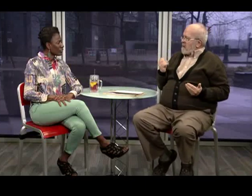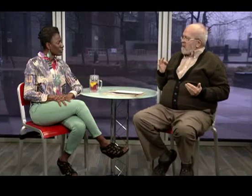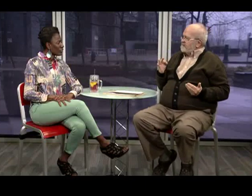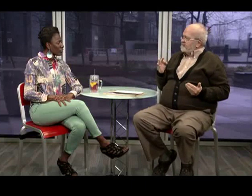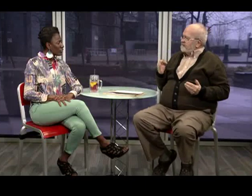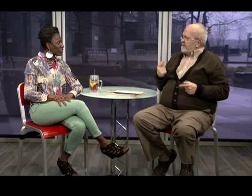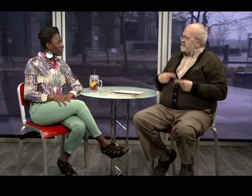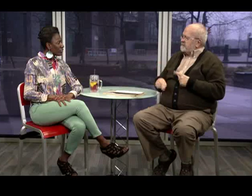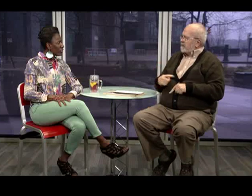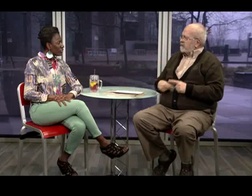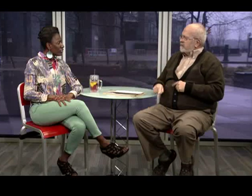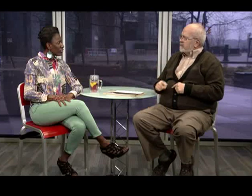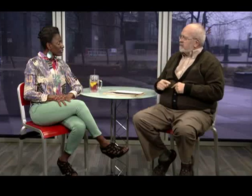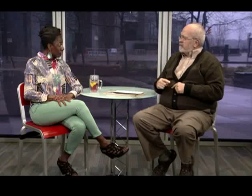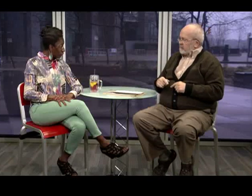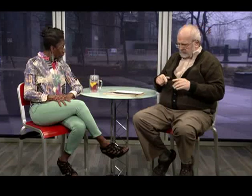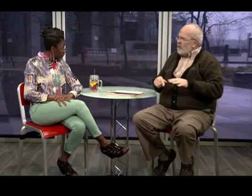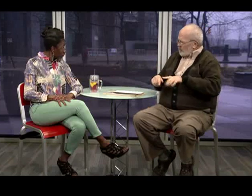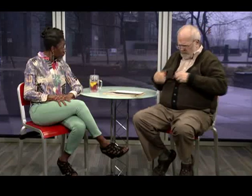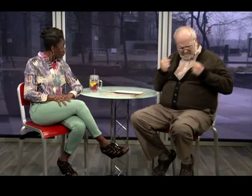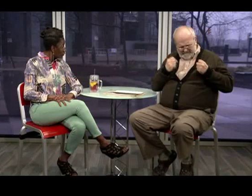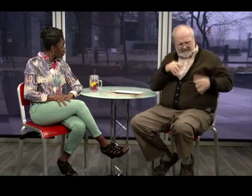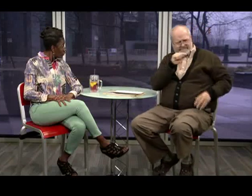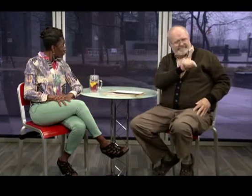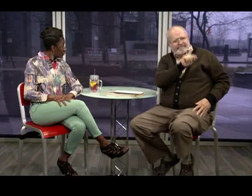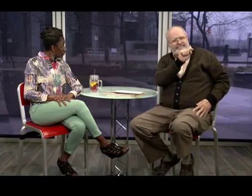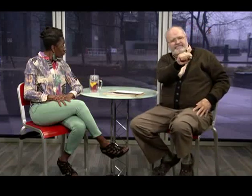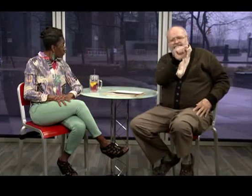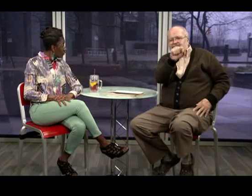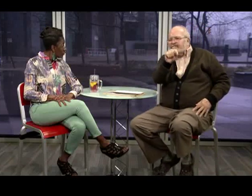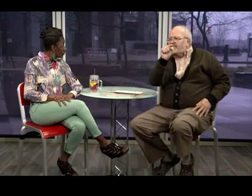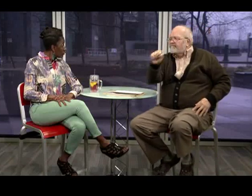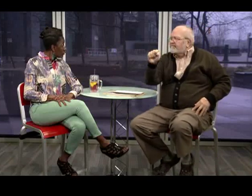We learned through that process to be ashamed of the use of sign language.